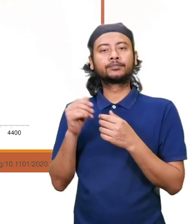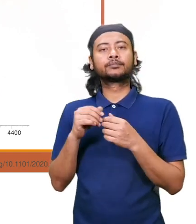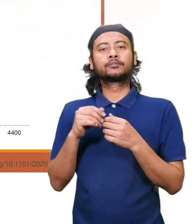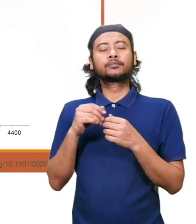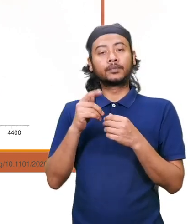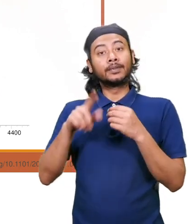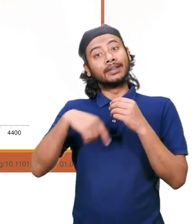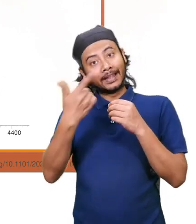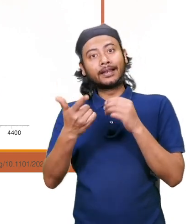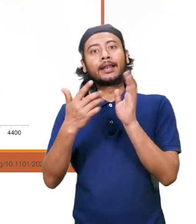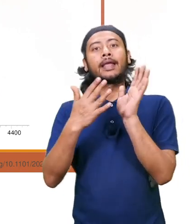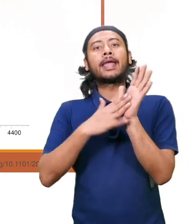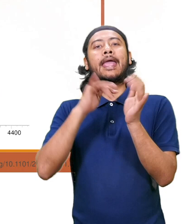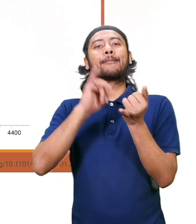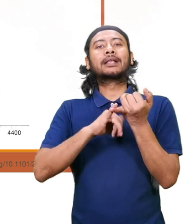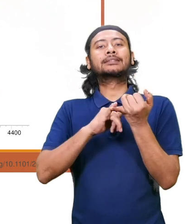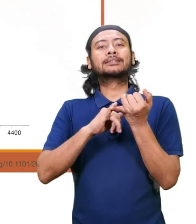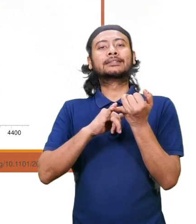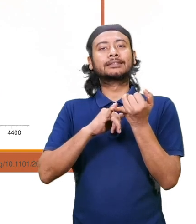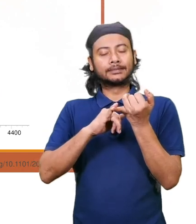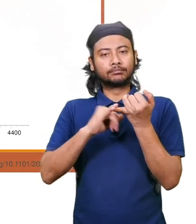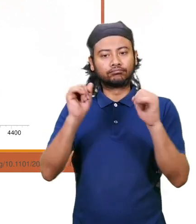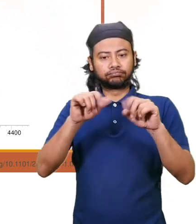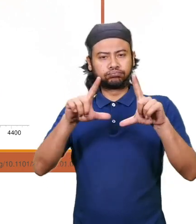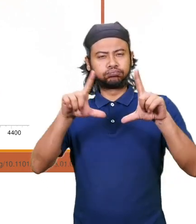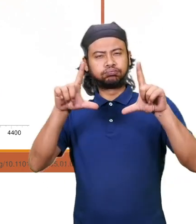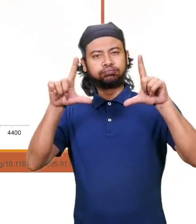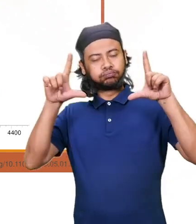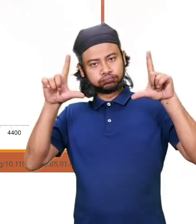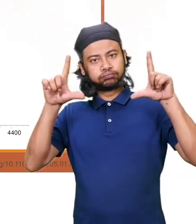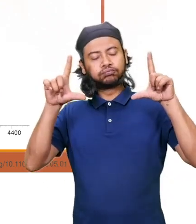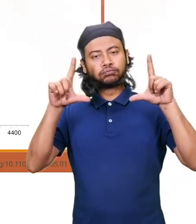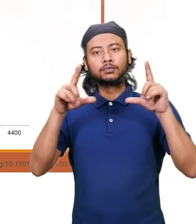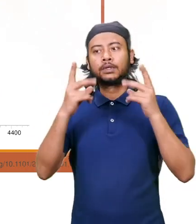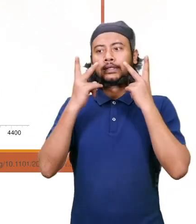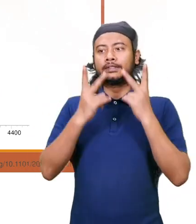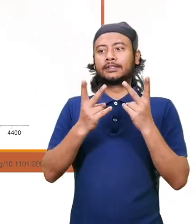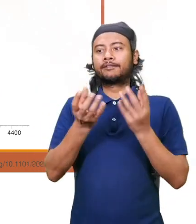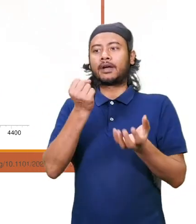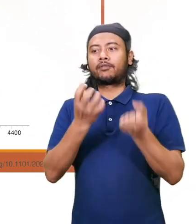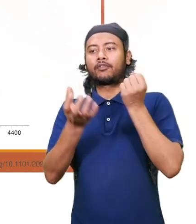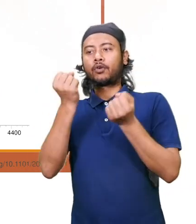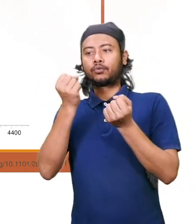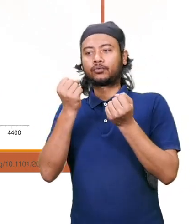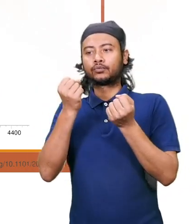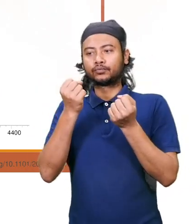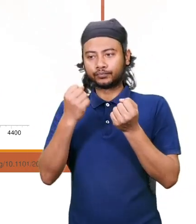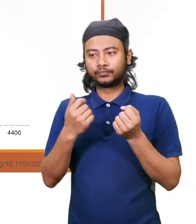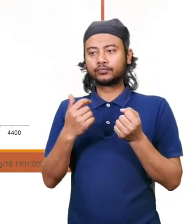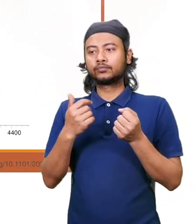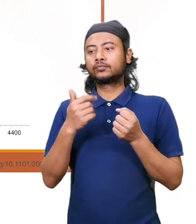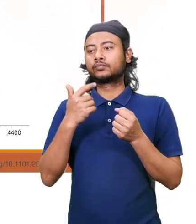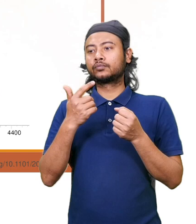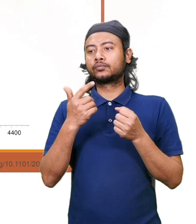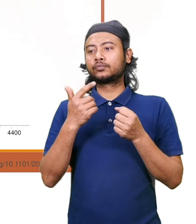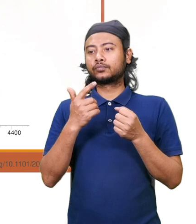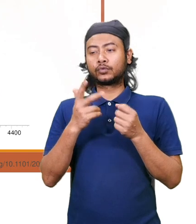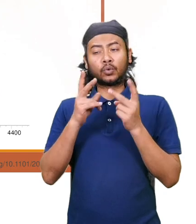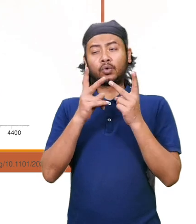by permethylation, as I mentioned earlier, and subsequent mass spectrometry analysis,